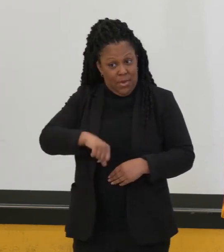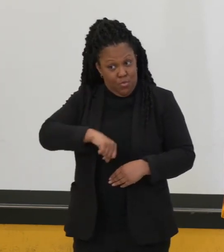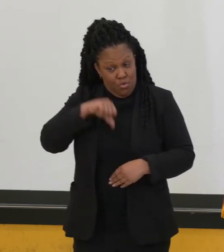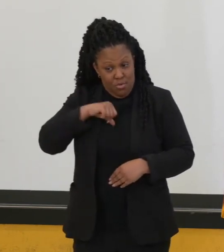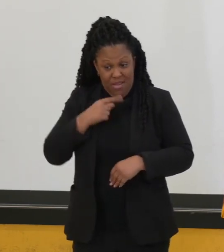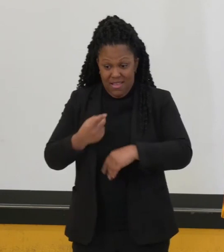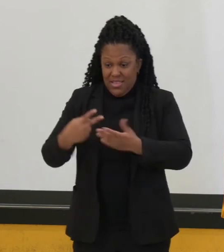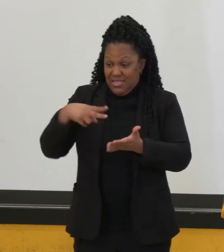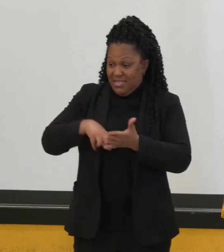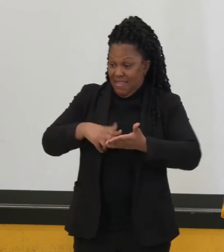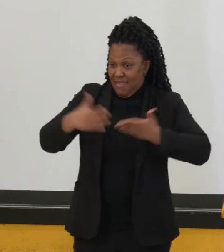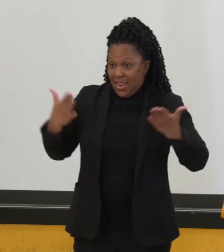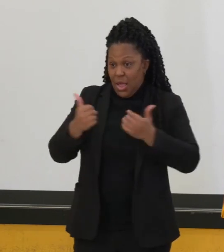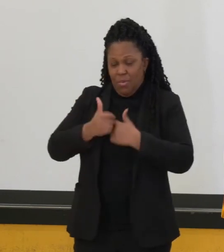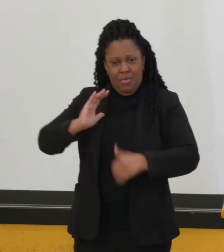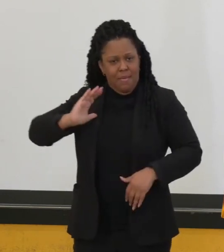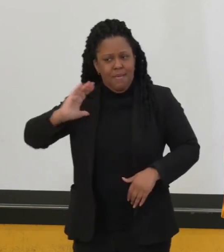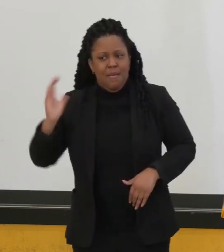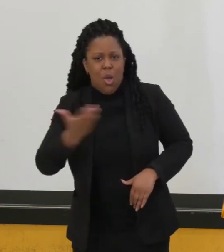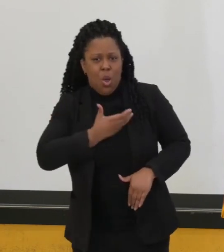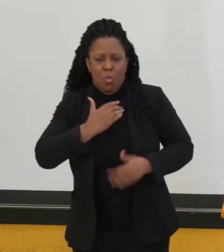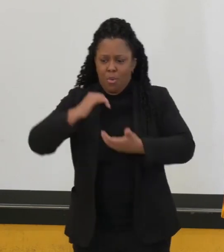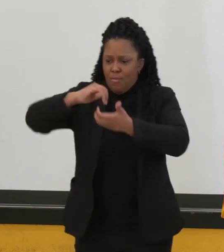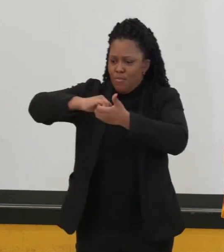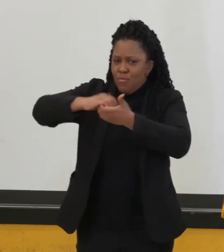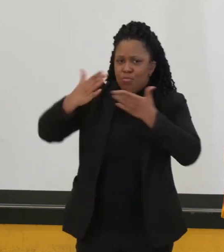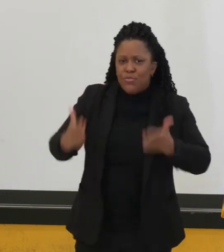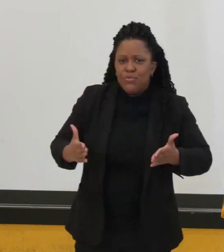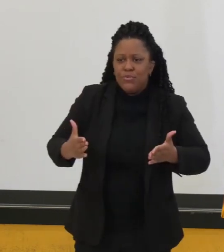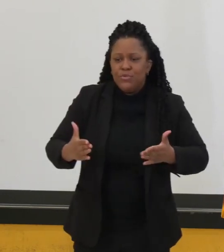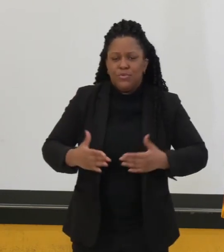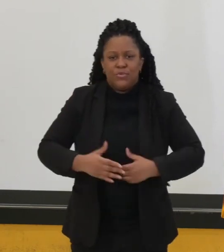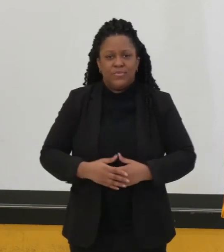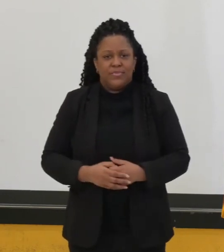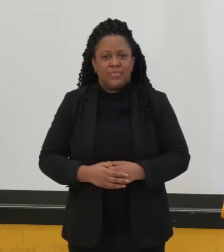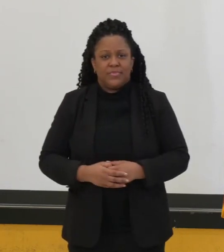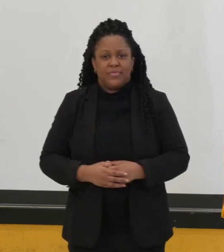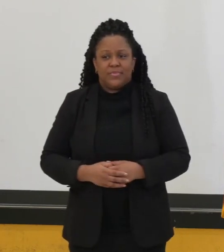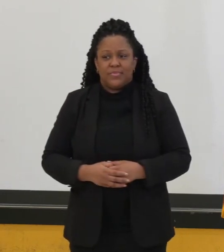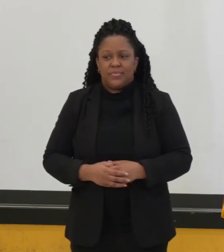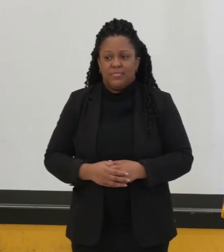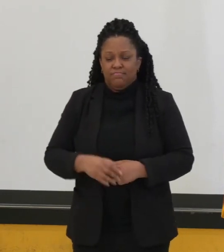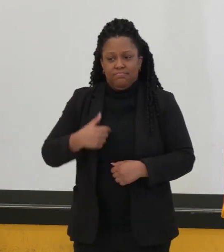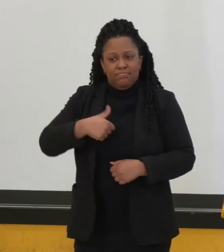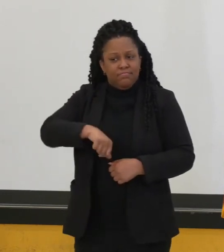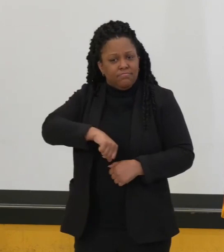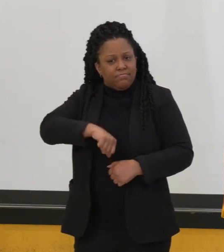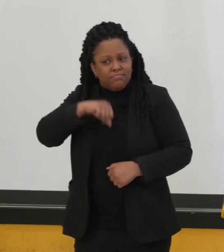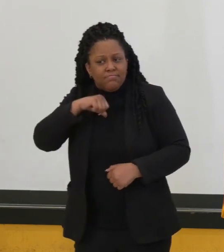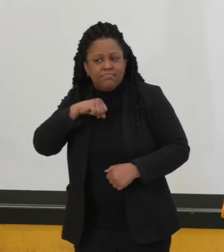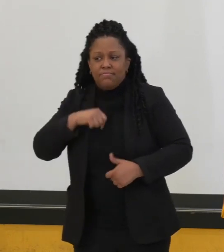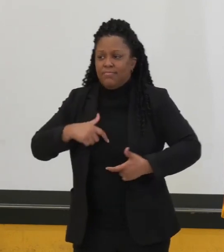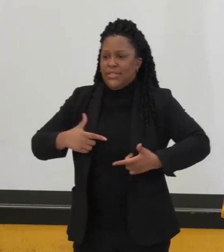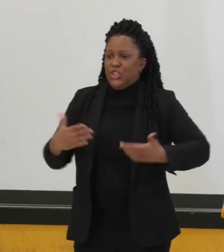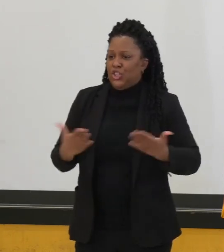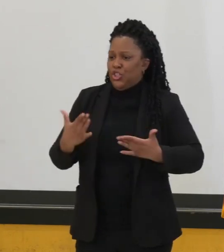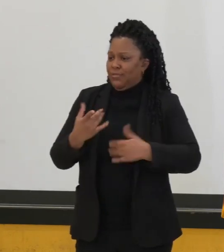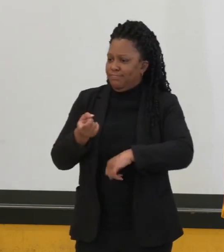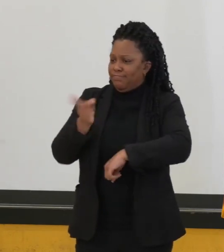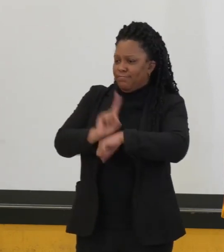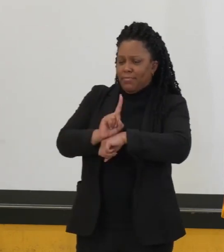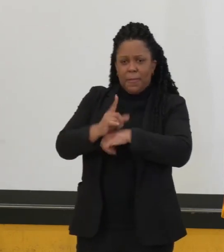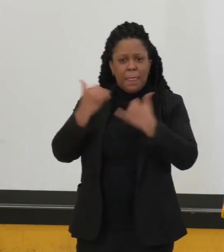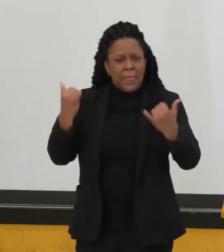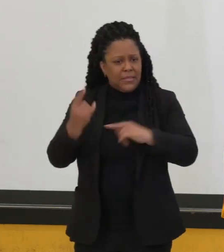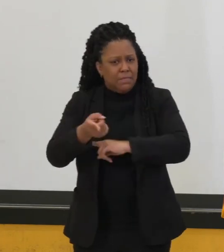I am confident in our ability in this moment to provide the partnership